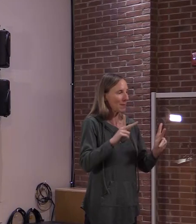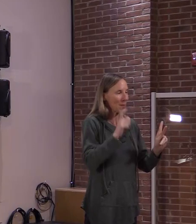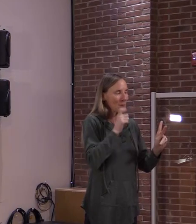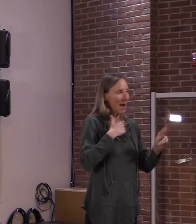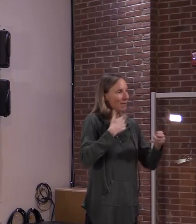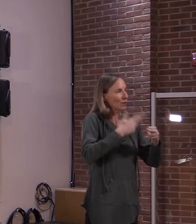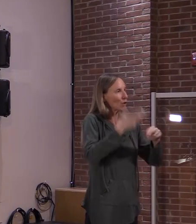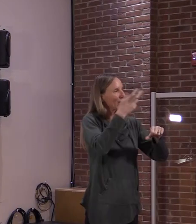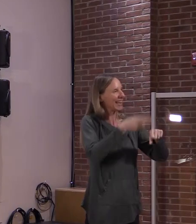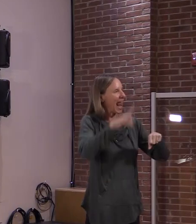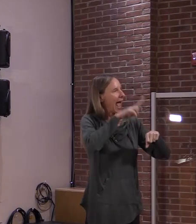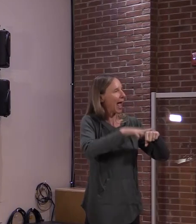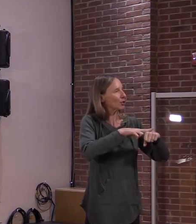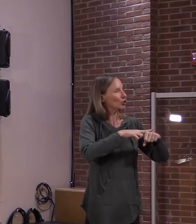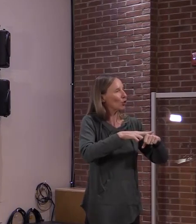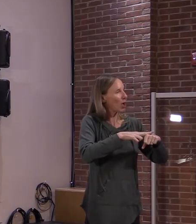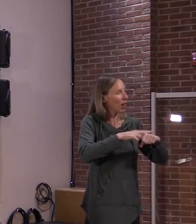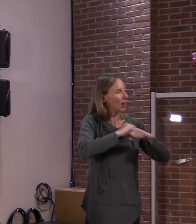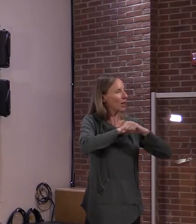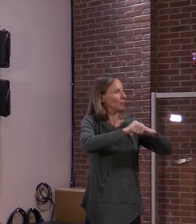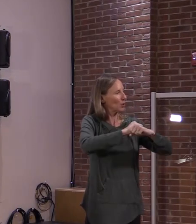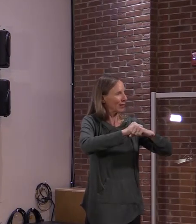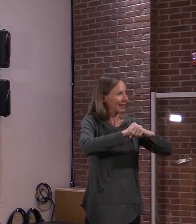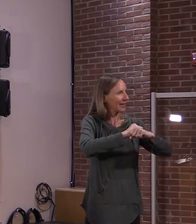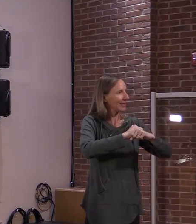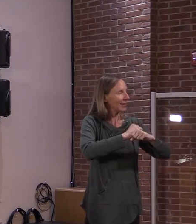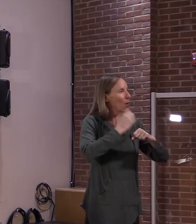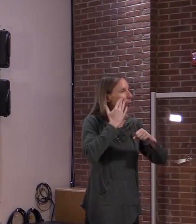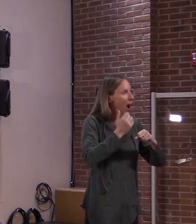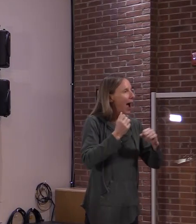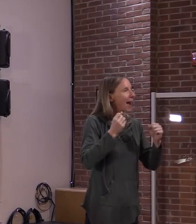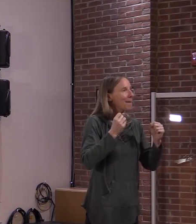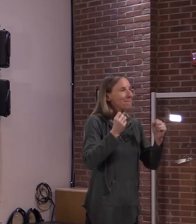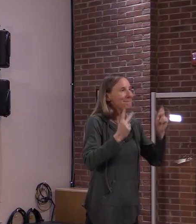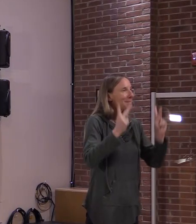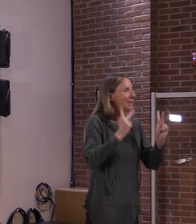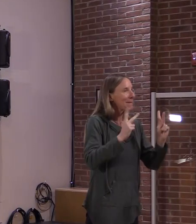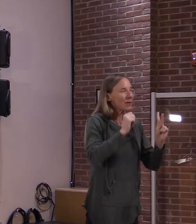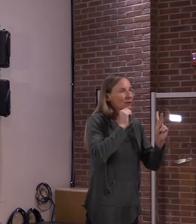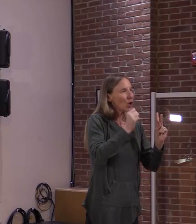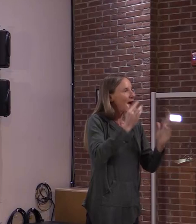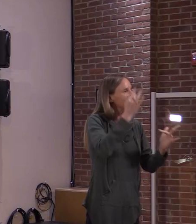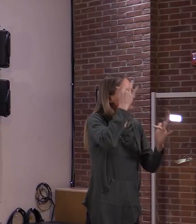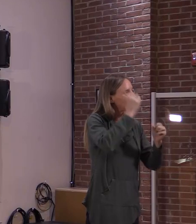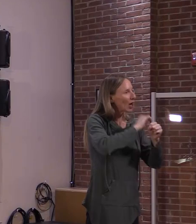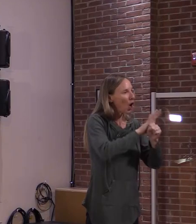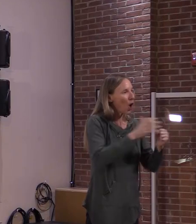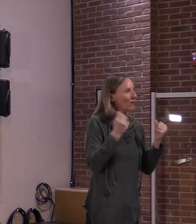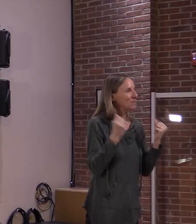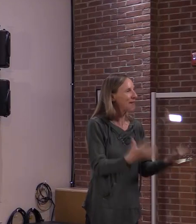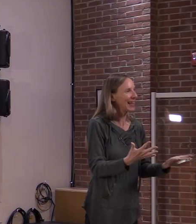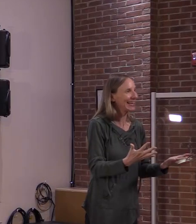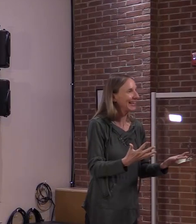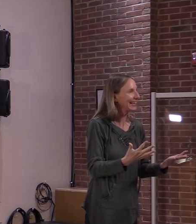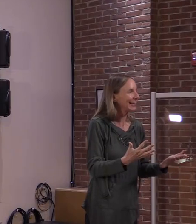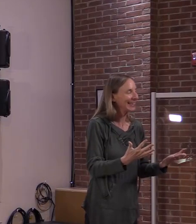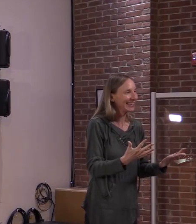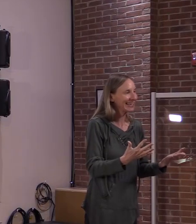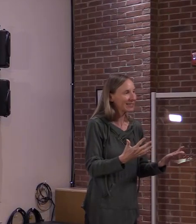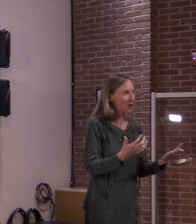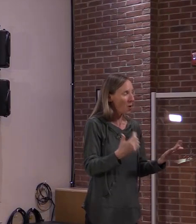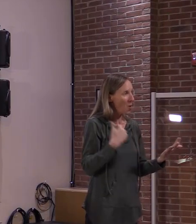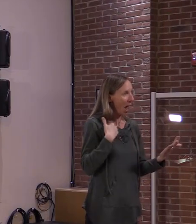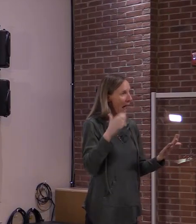it's called, immunity, or immunity produced by having gotten the infection. Maybe 5%. At